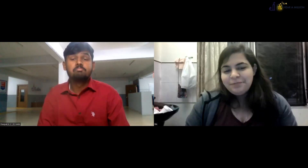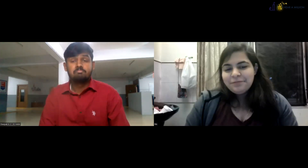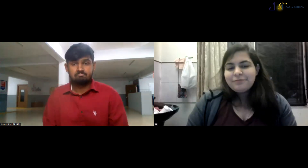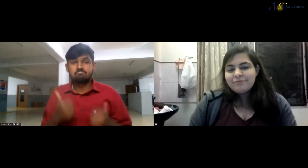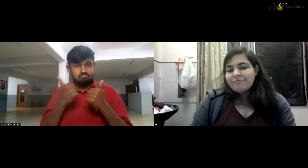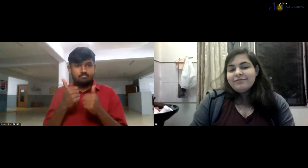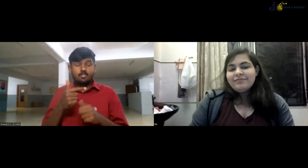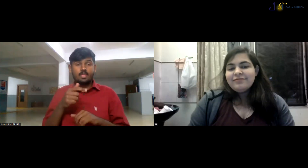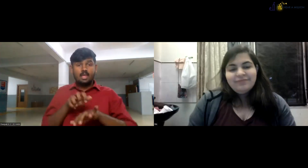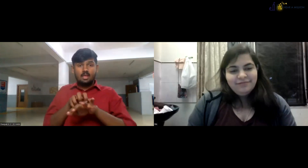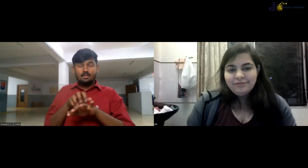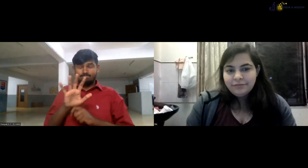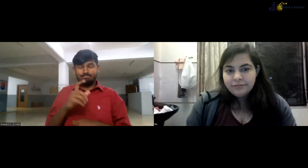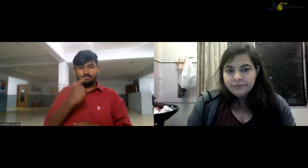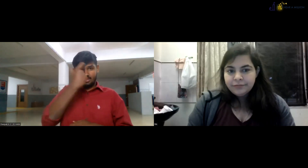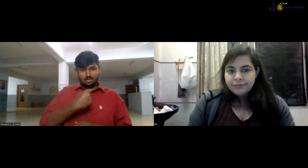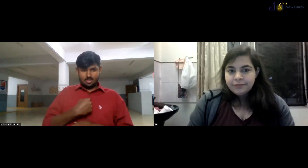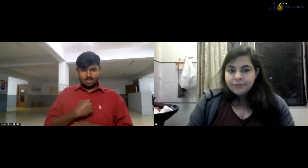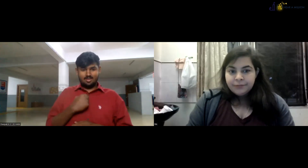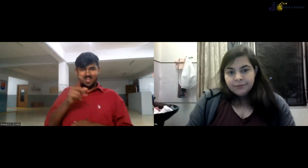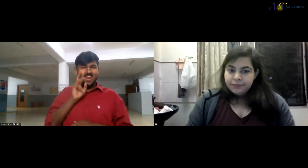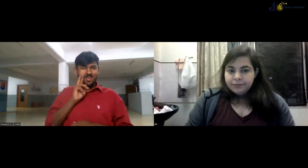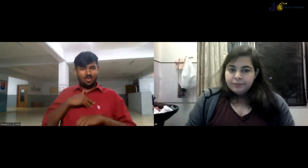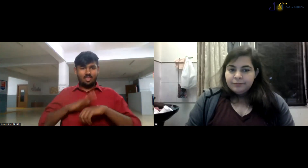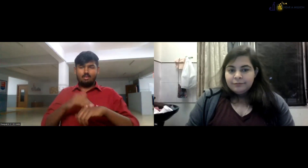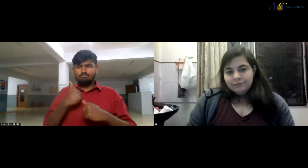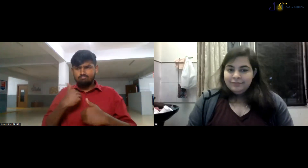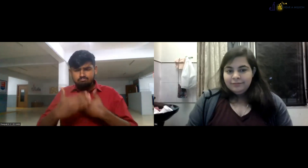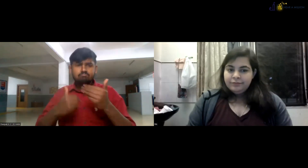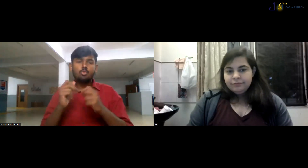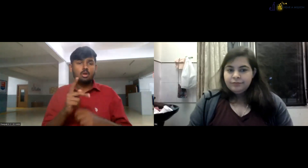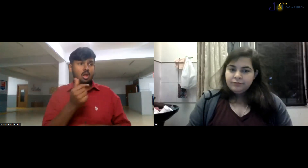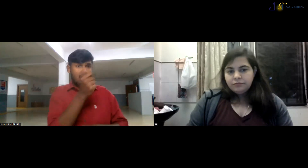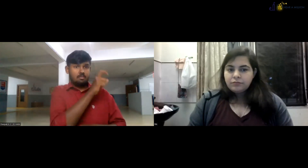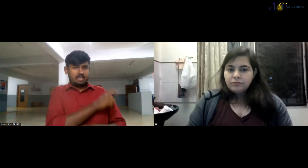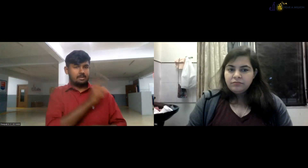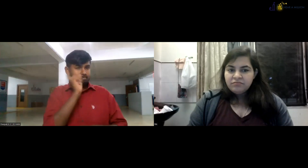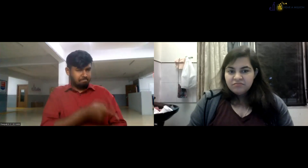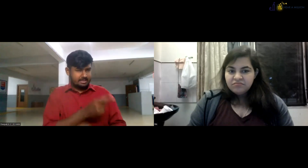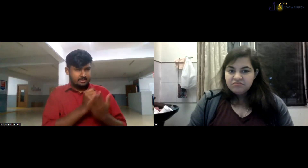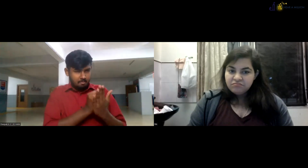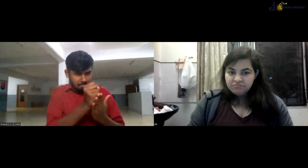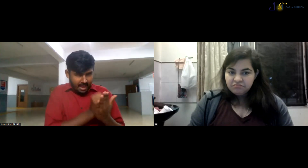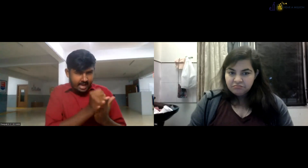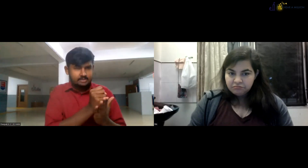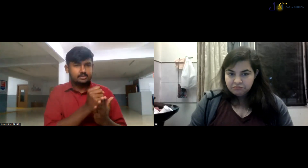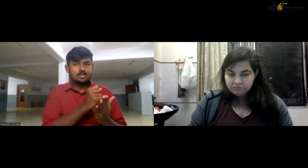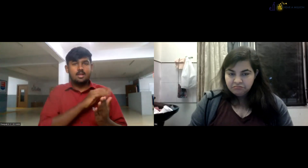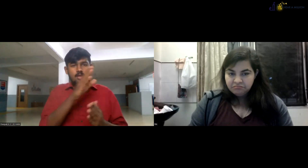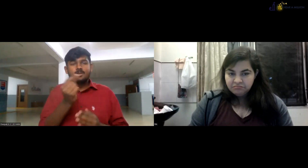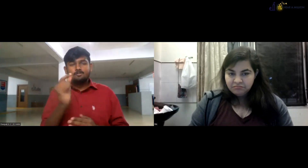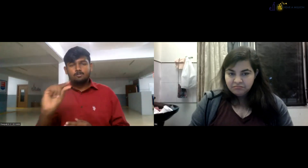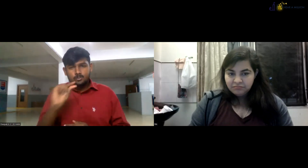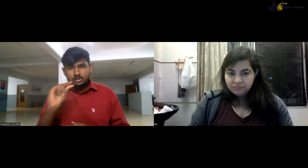people it's more important. They need to practice on it. So for example, you have a great experience. If the other person,